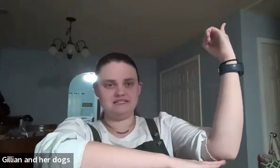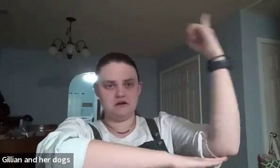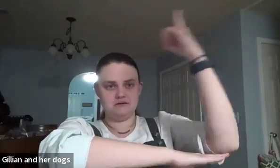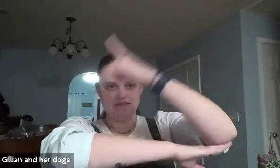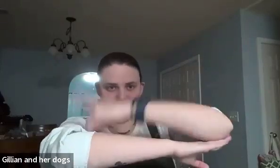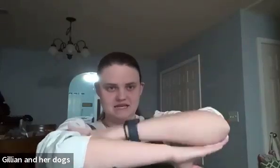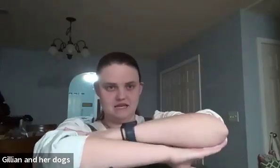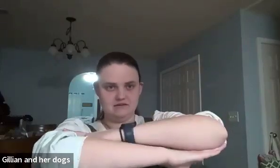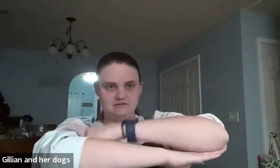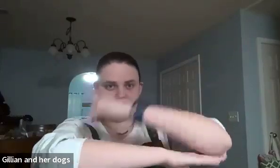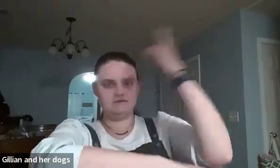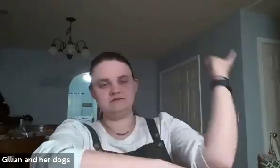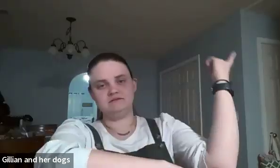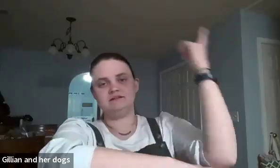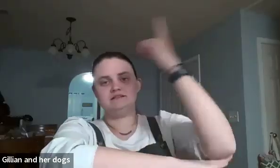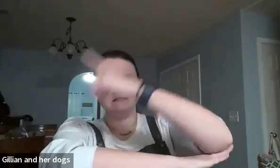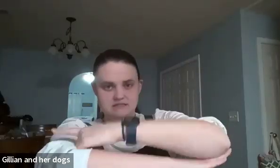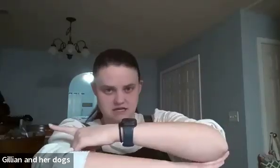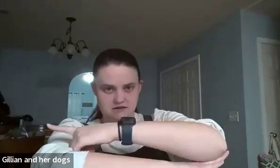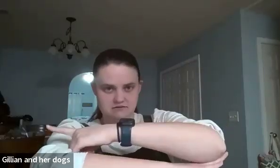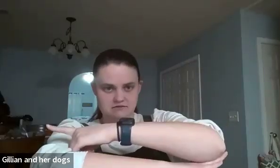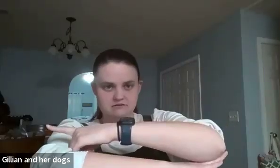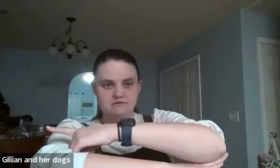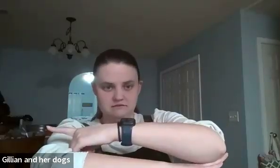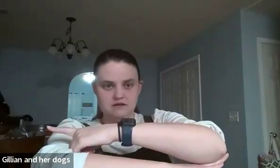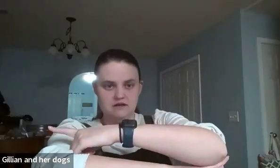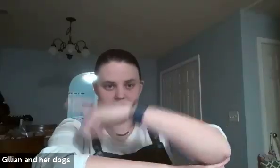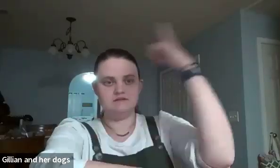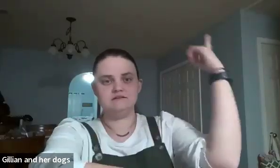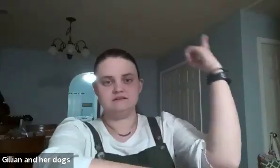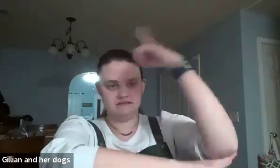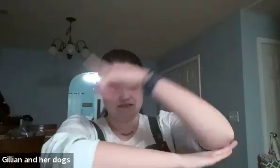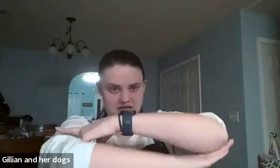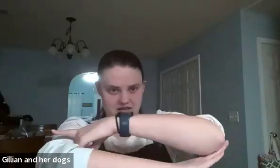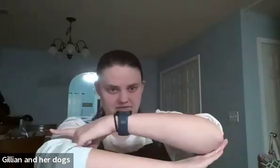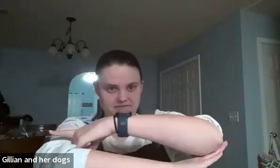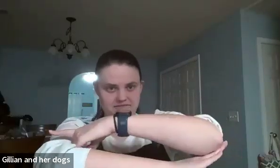it down. Day. Day. Okay? Day.